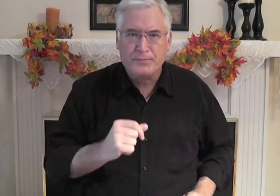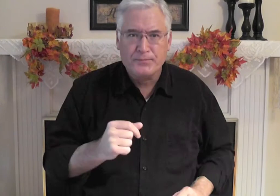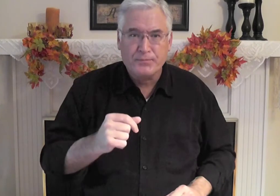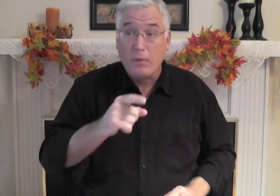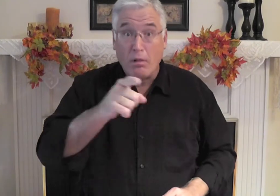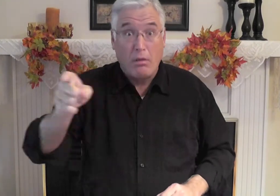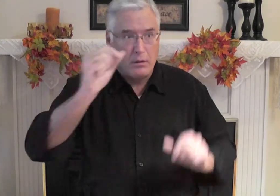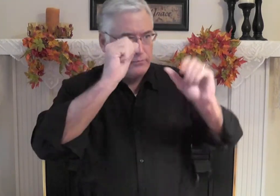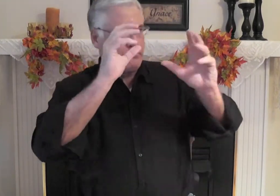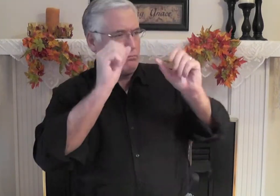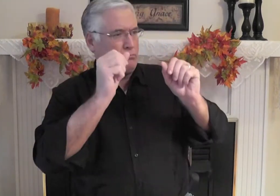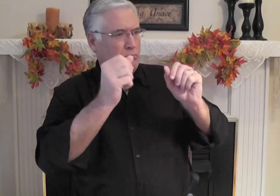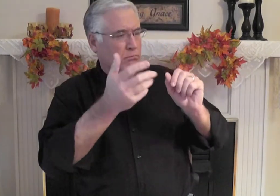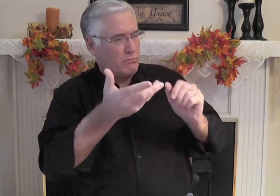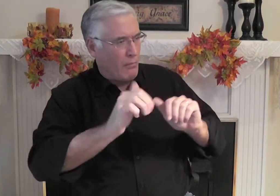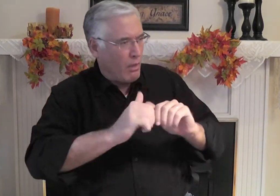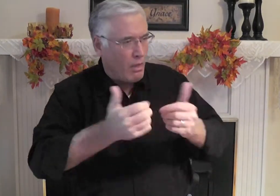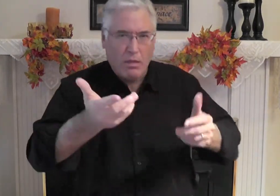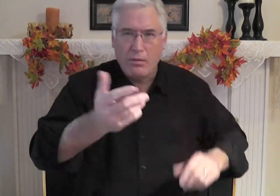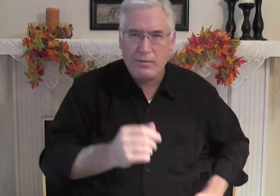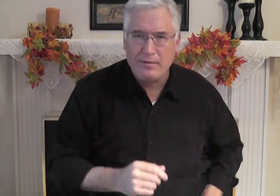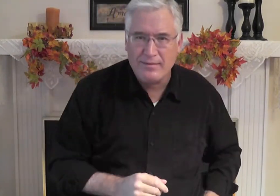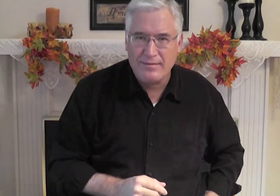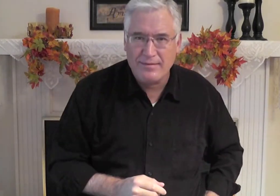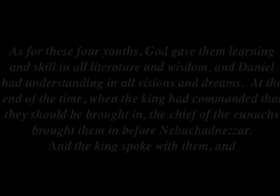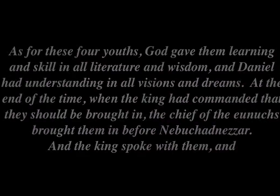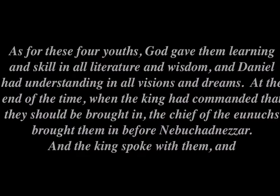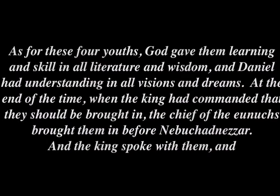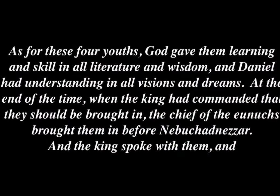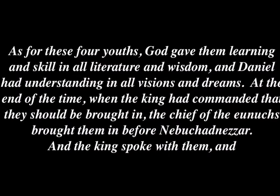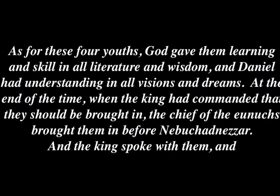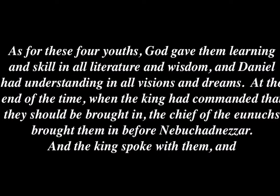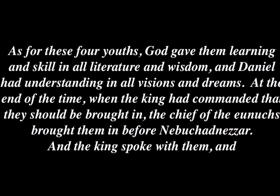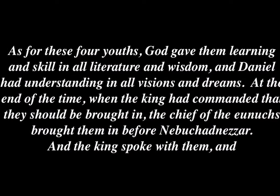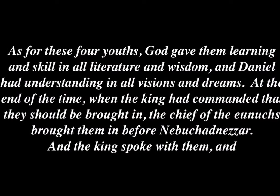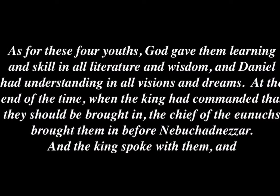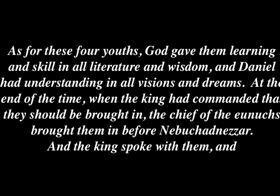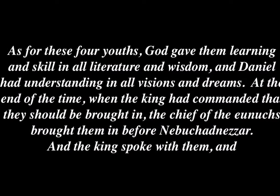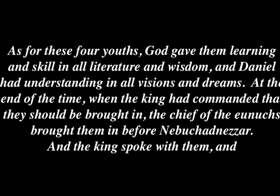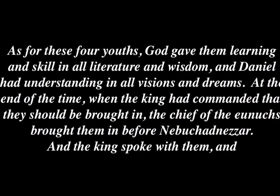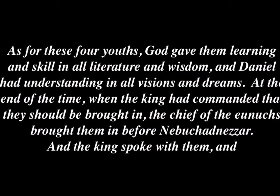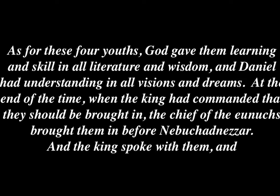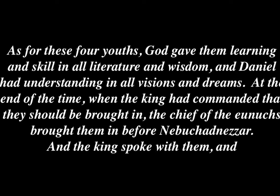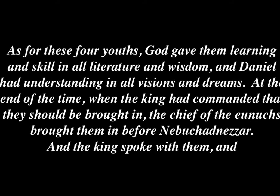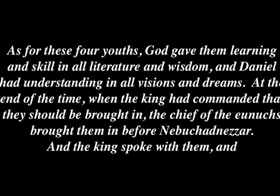show great wisdom. And they were shocked at this. As for these four youths, God gave them